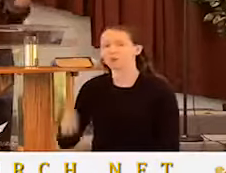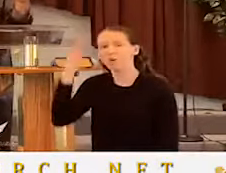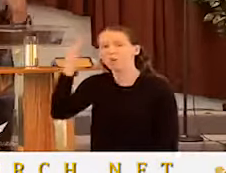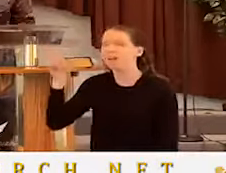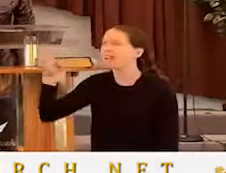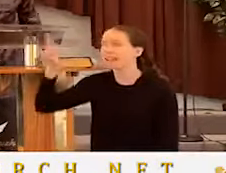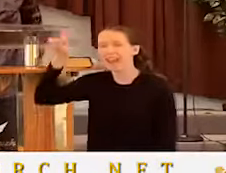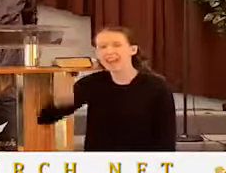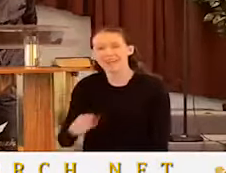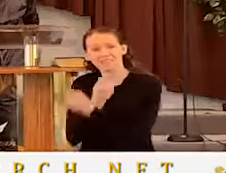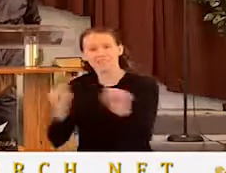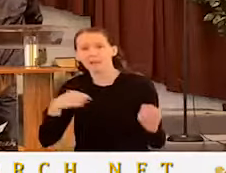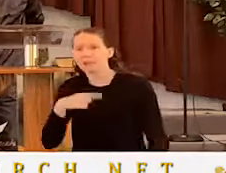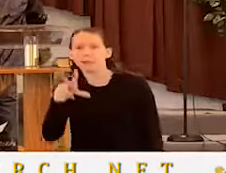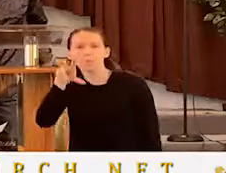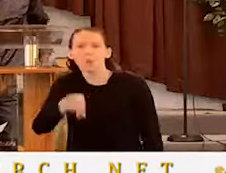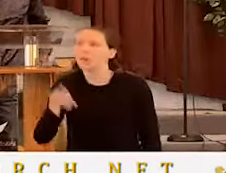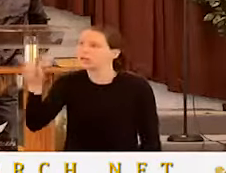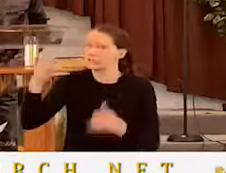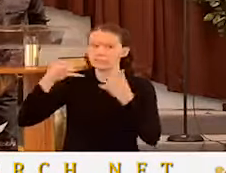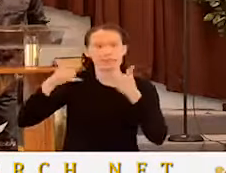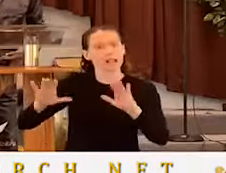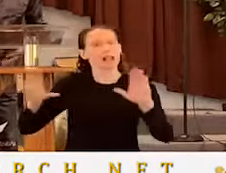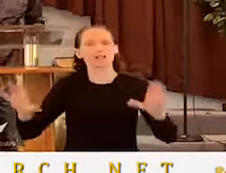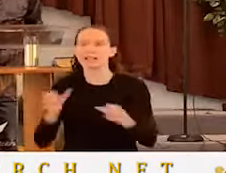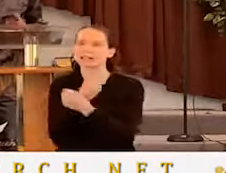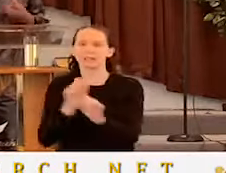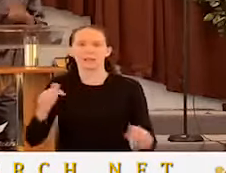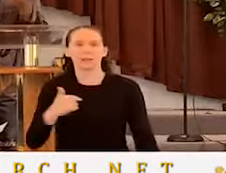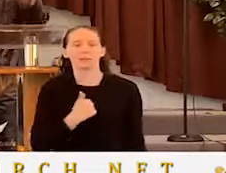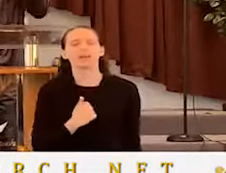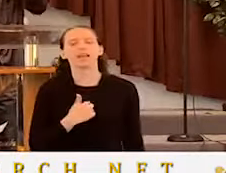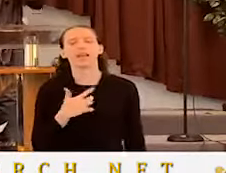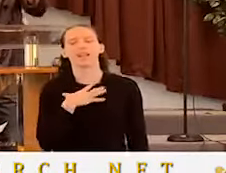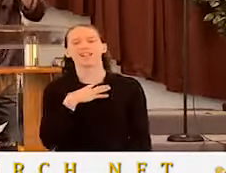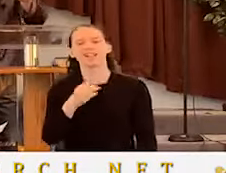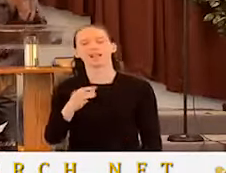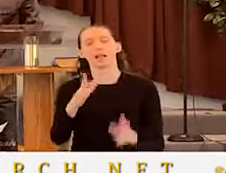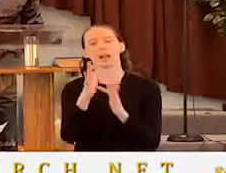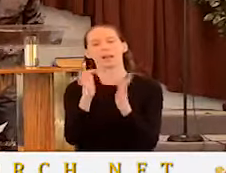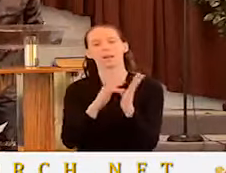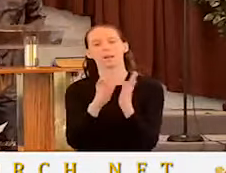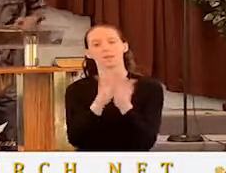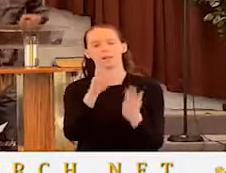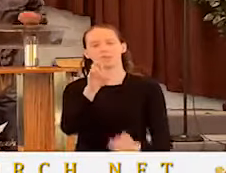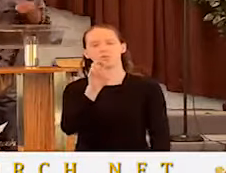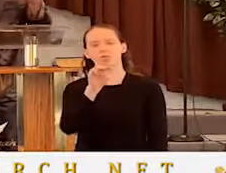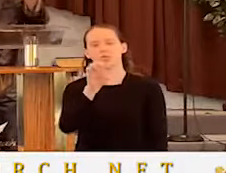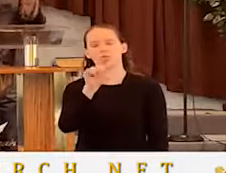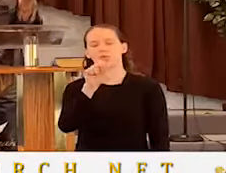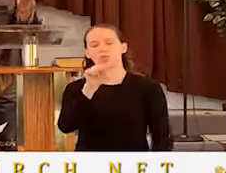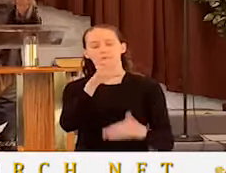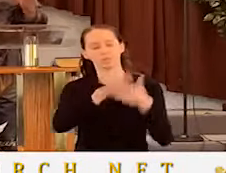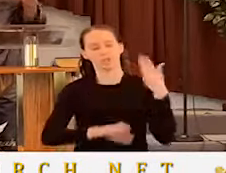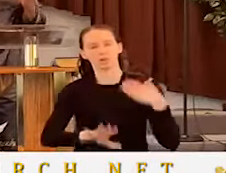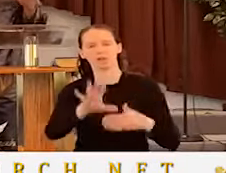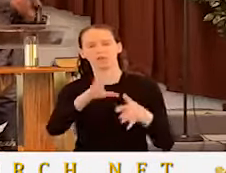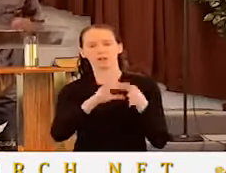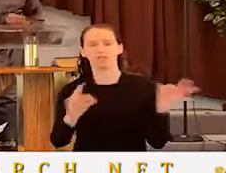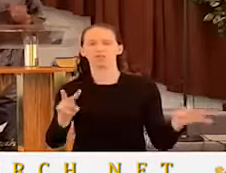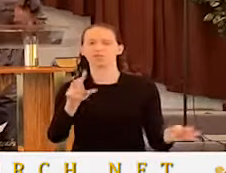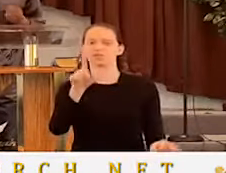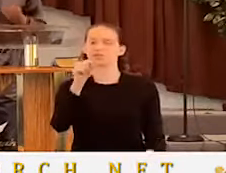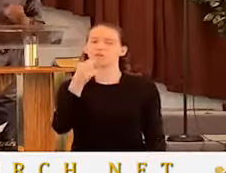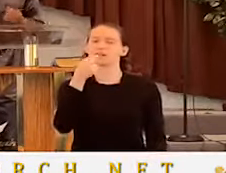didn't have to do it, but he did. I like how Romans chapter 5 verse 20 declares, the law entered that